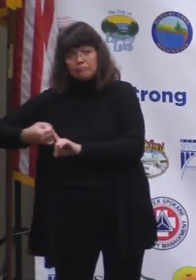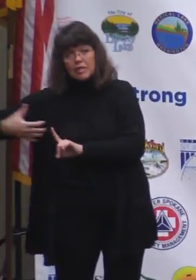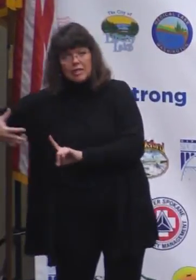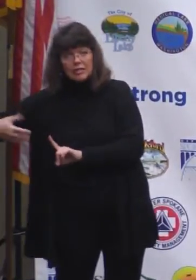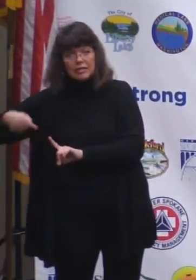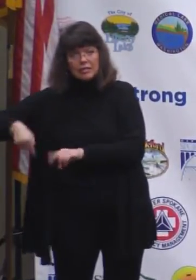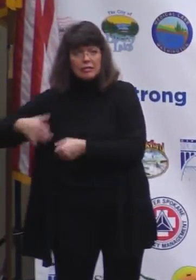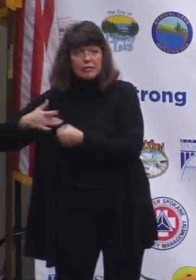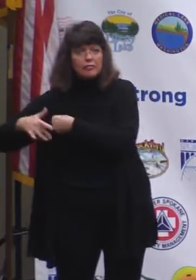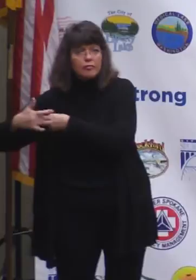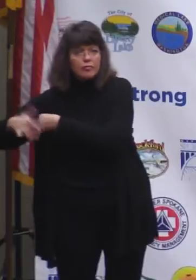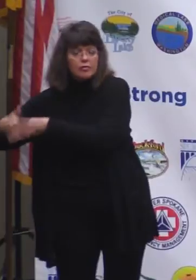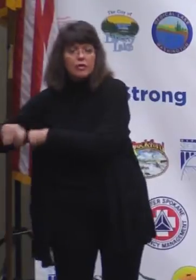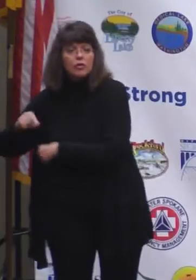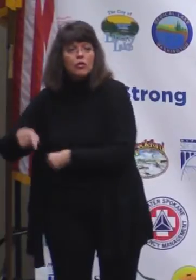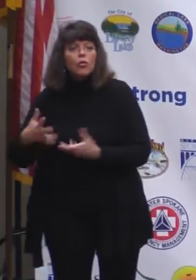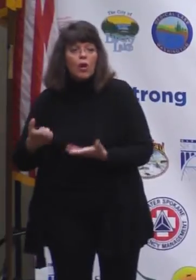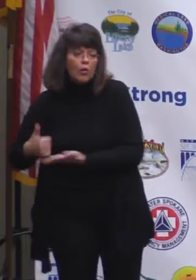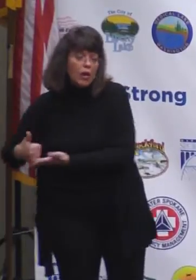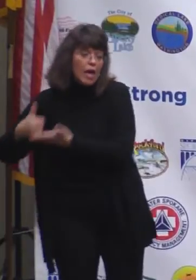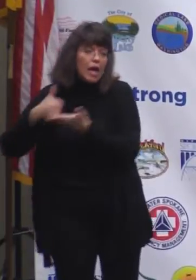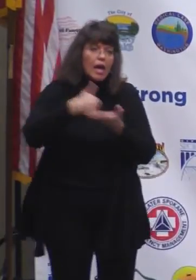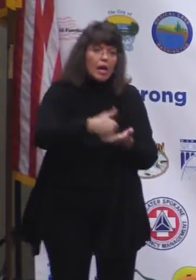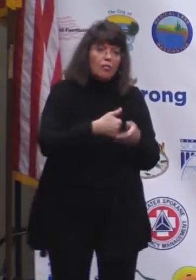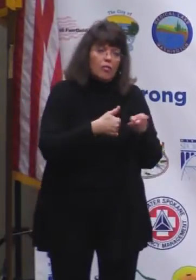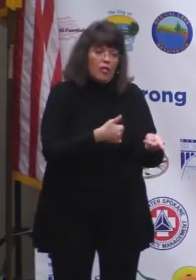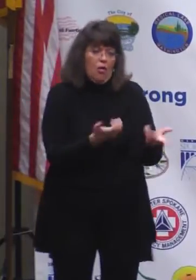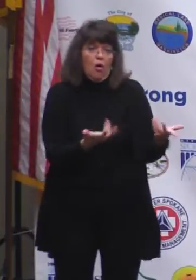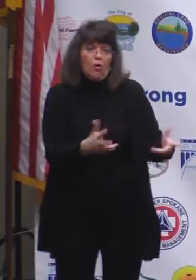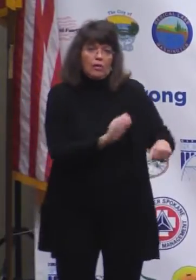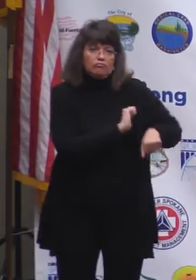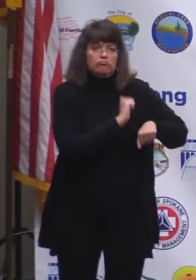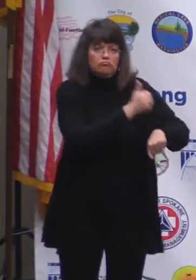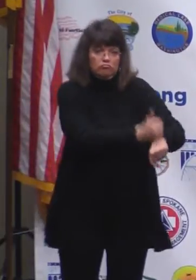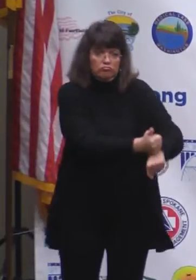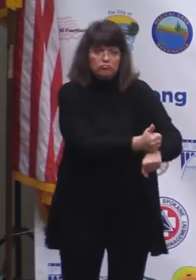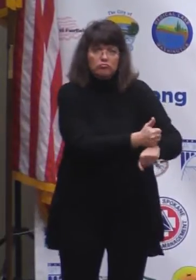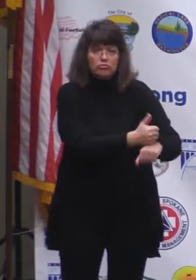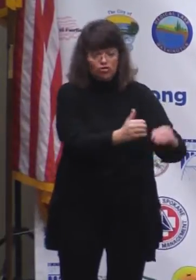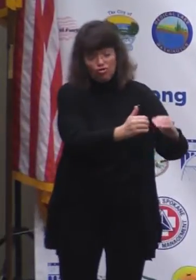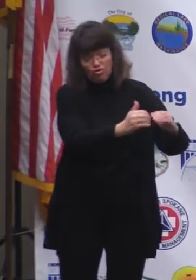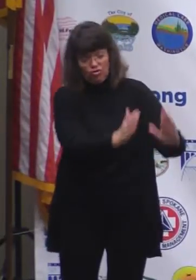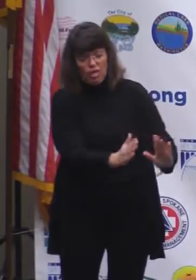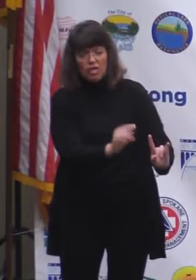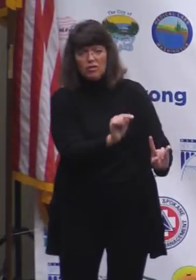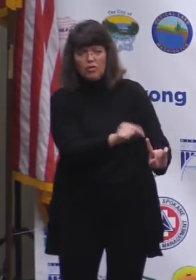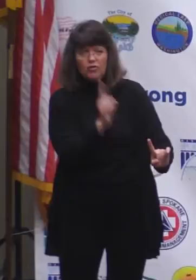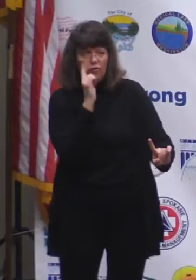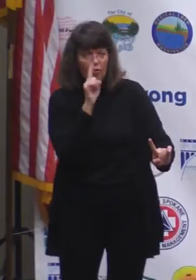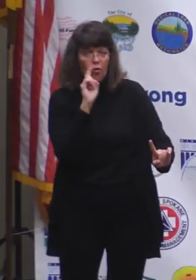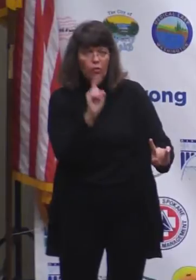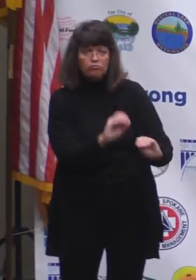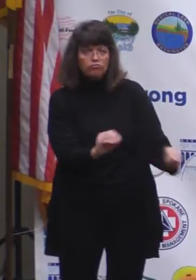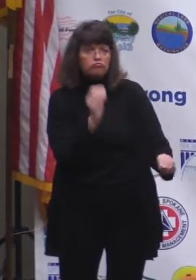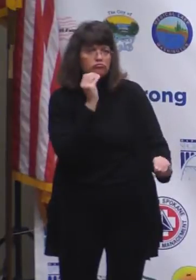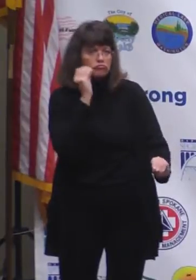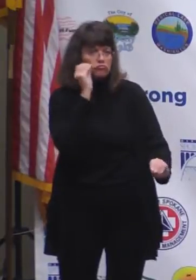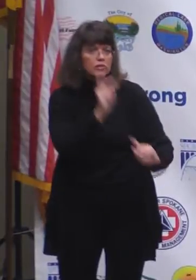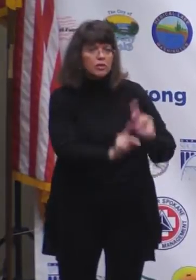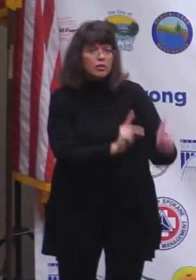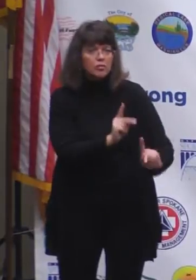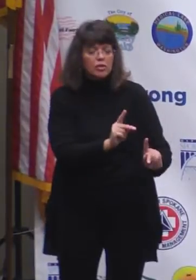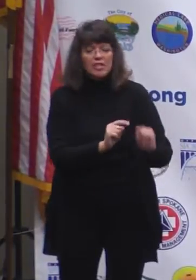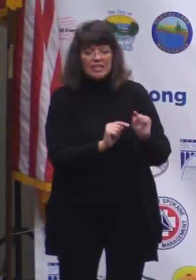address social distancing in our shelters. So the downtown library allows us to alleviate some of that overcrowding